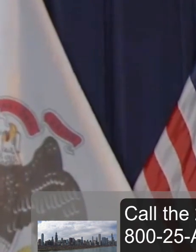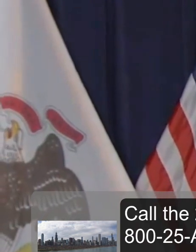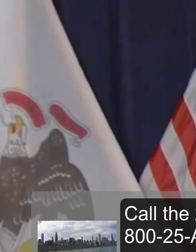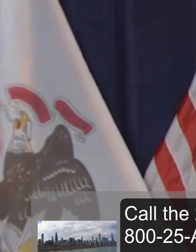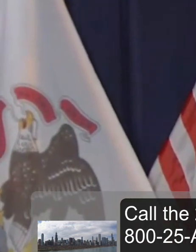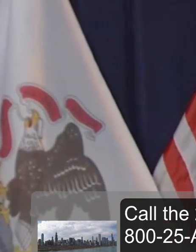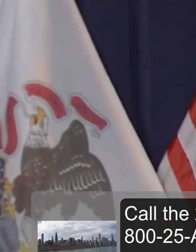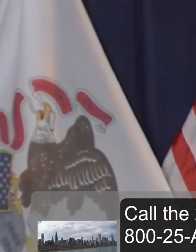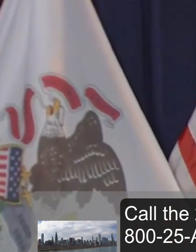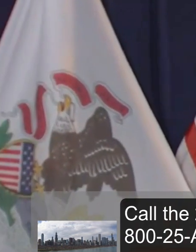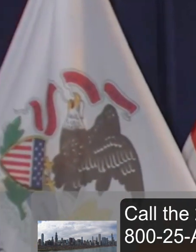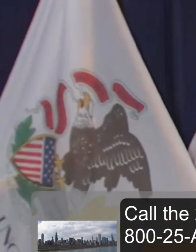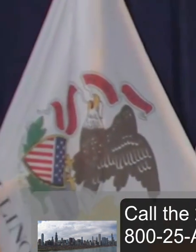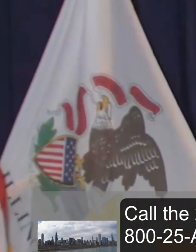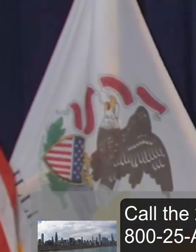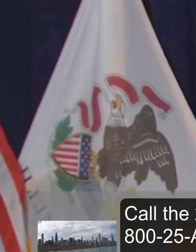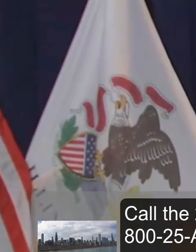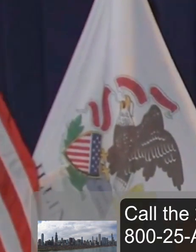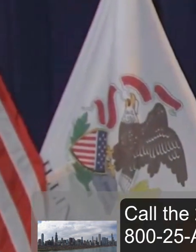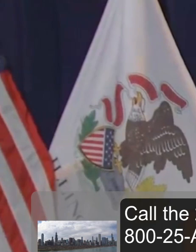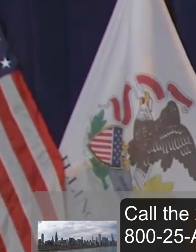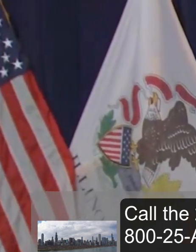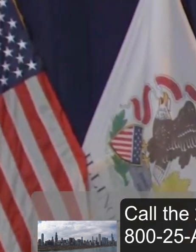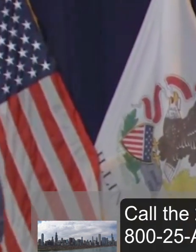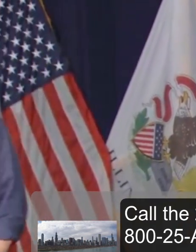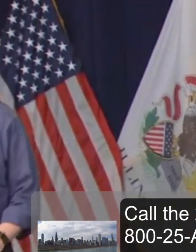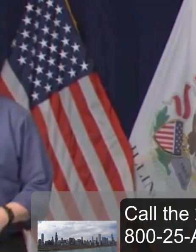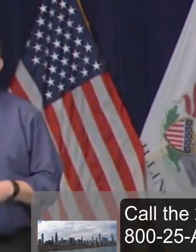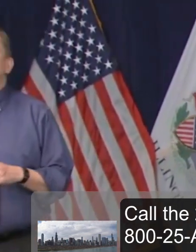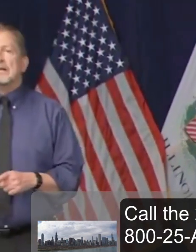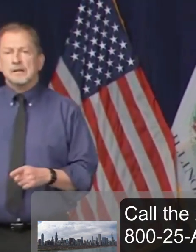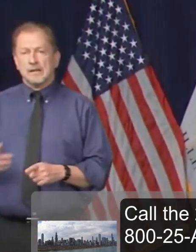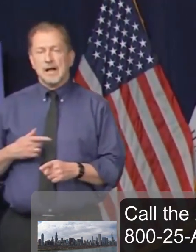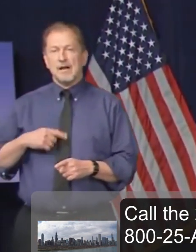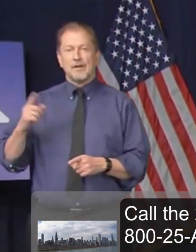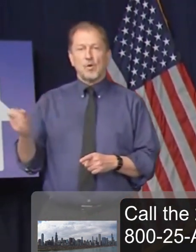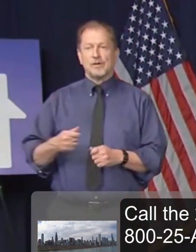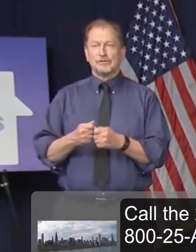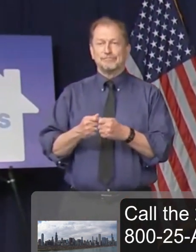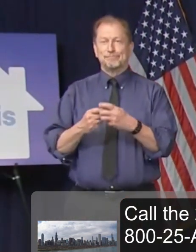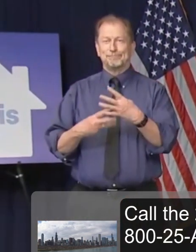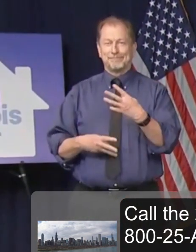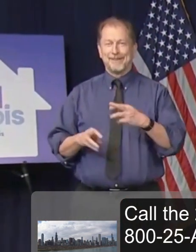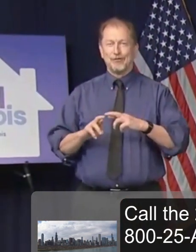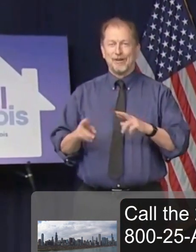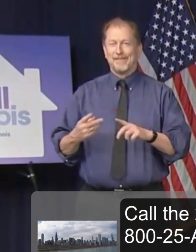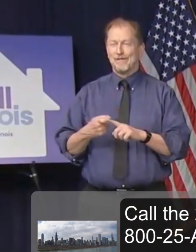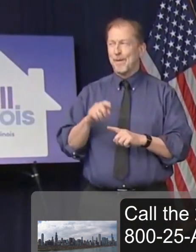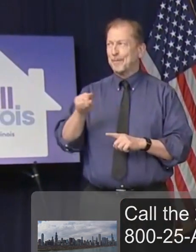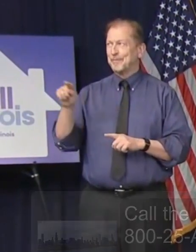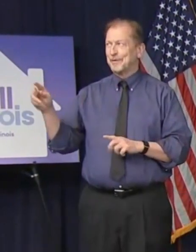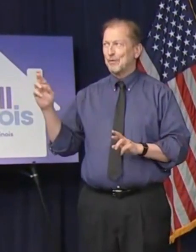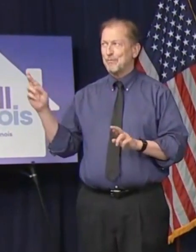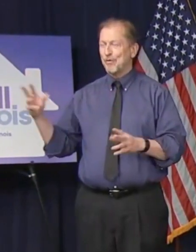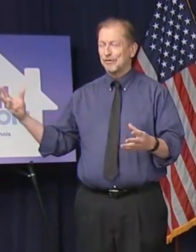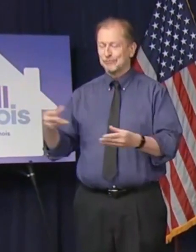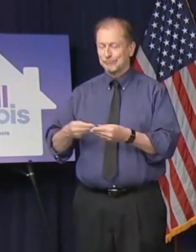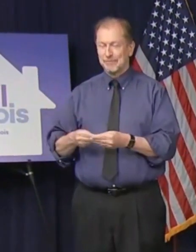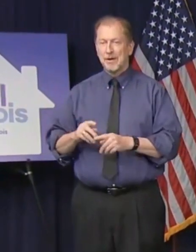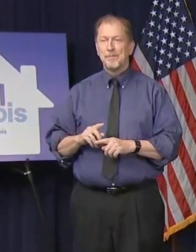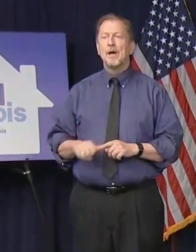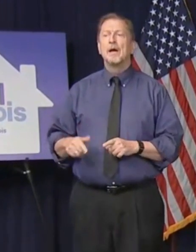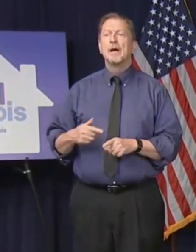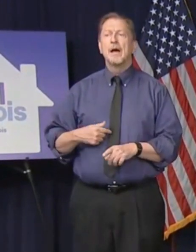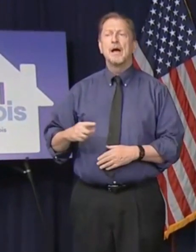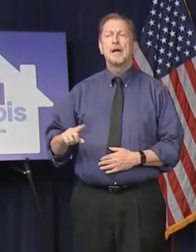questions. Hi, Governor Eric Hong with ABC7. Got a long list of questions from colleagues here, but wanted to begin with one of my own.